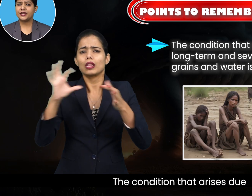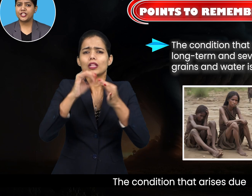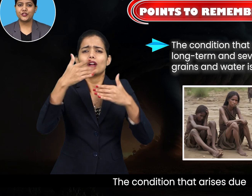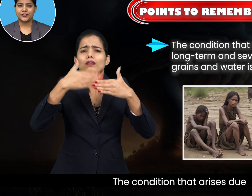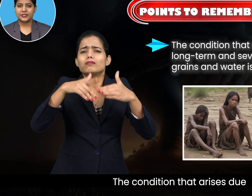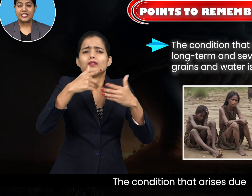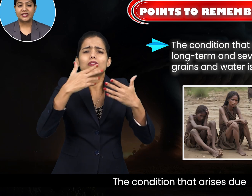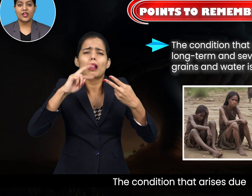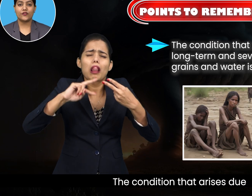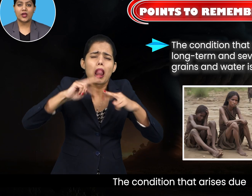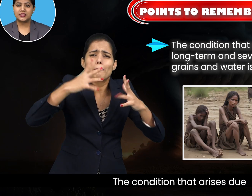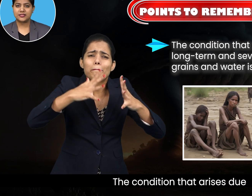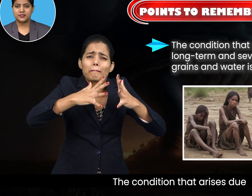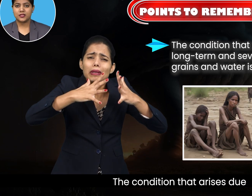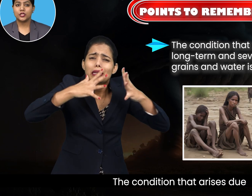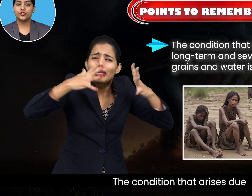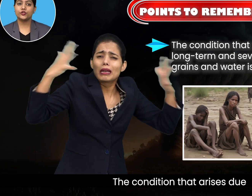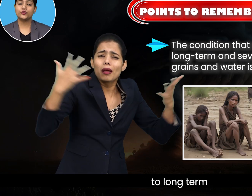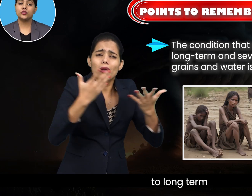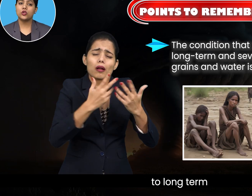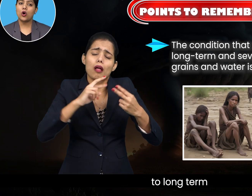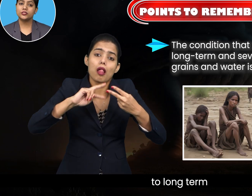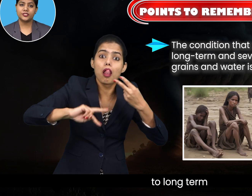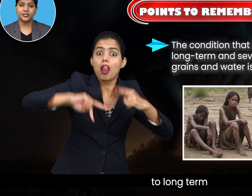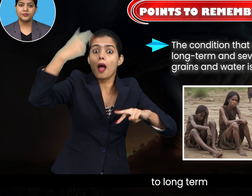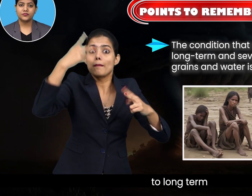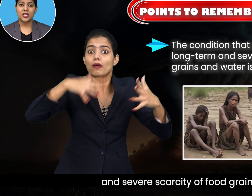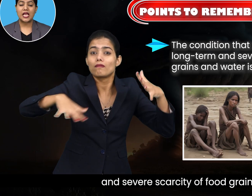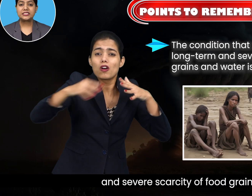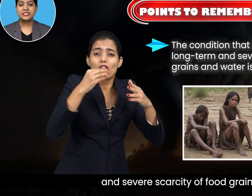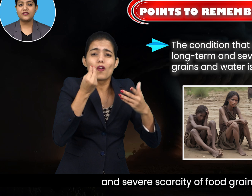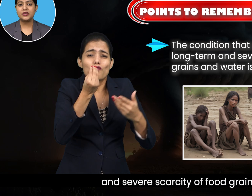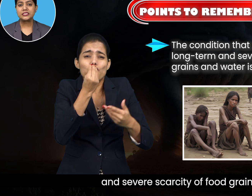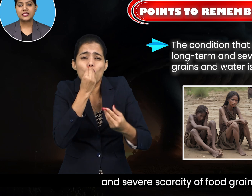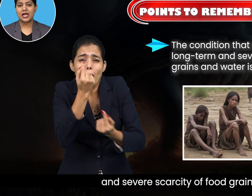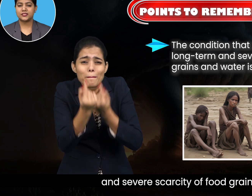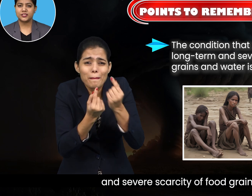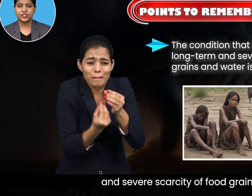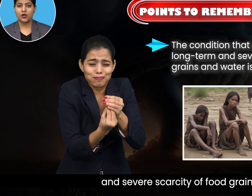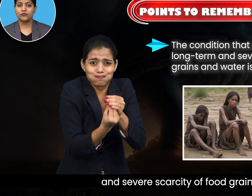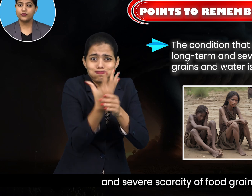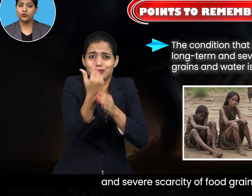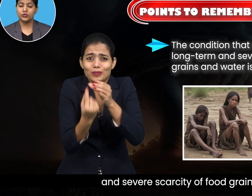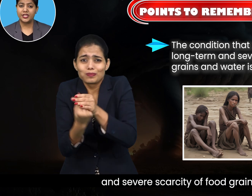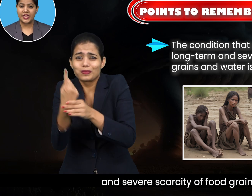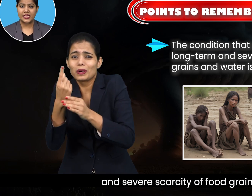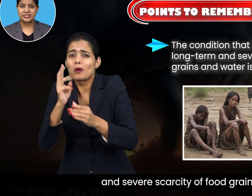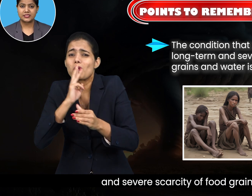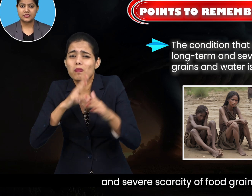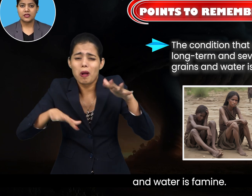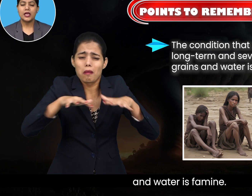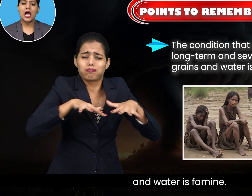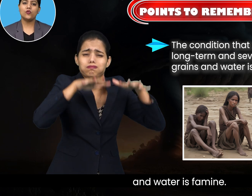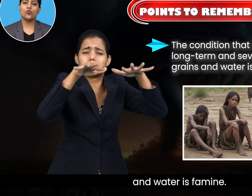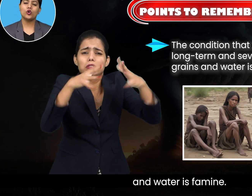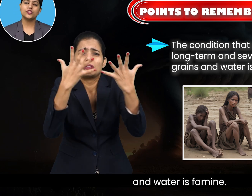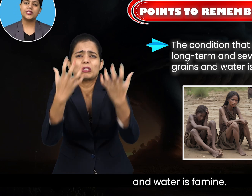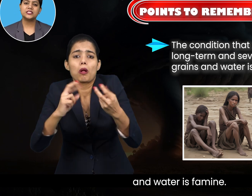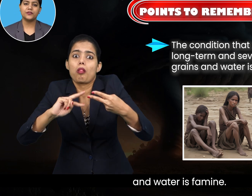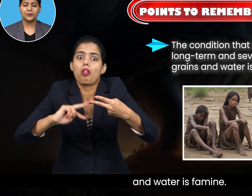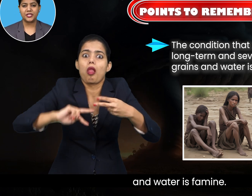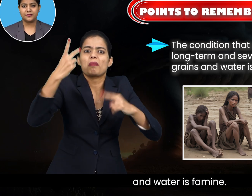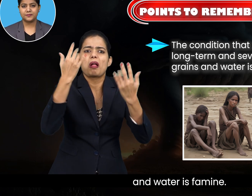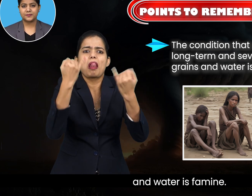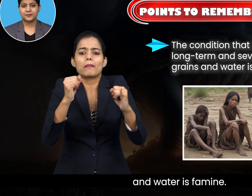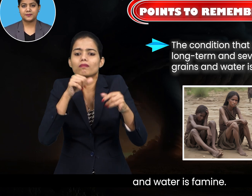The condition that arises due to long-term and severe scarcity of food grains and water